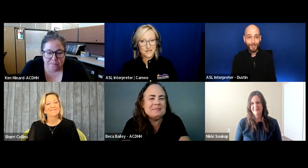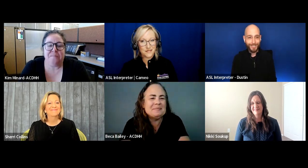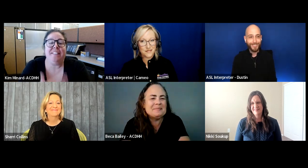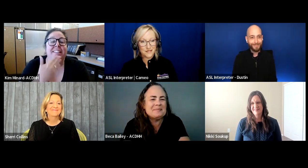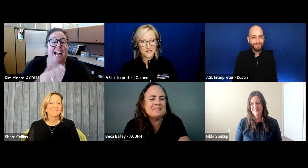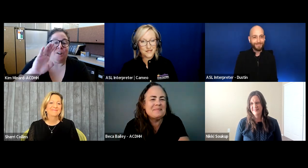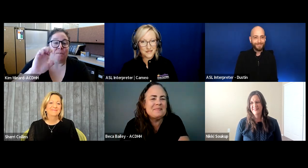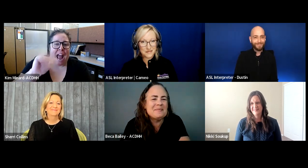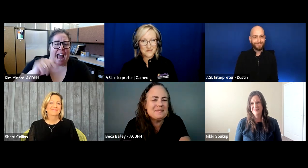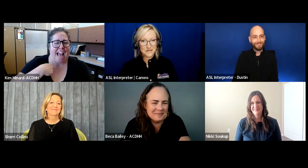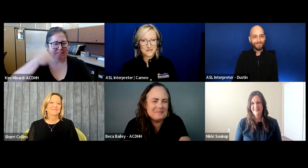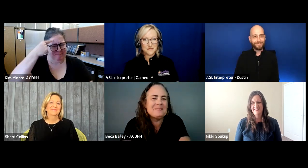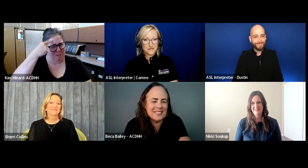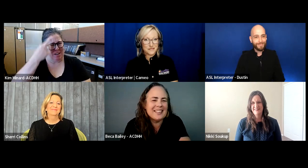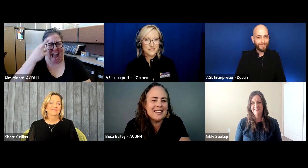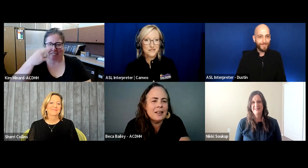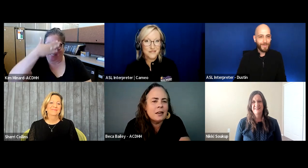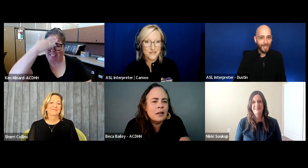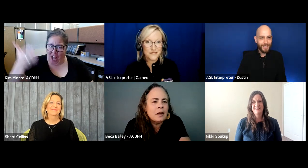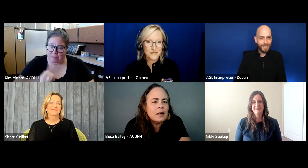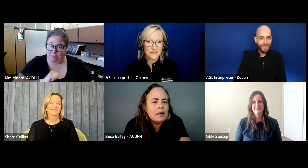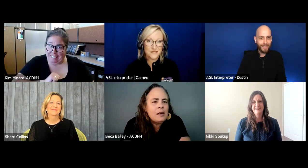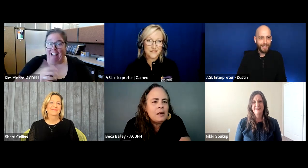our deaf journeys.